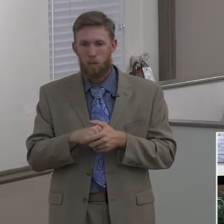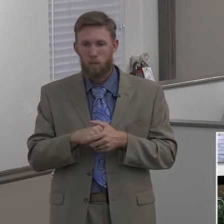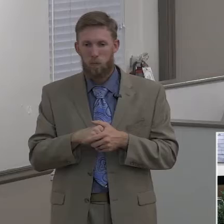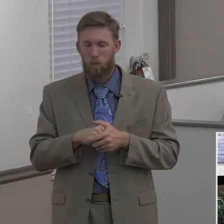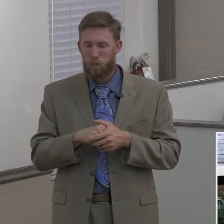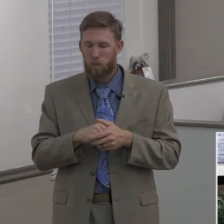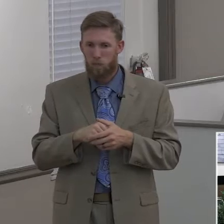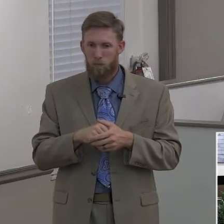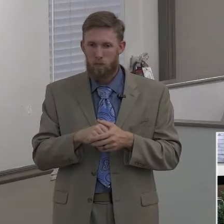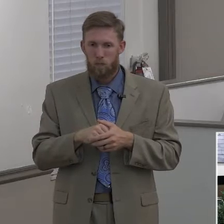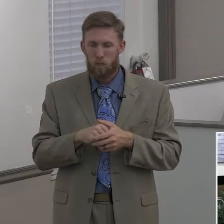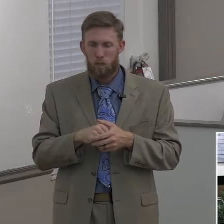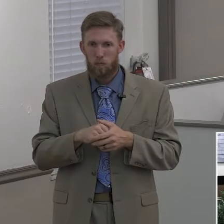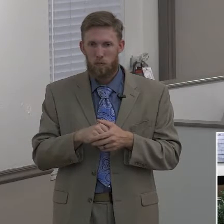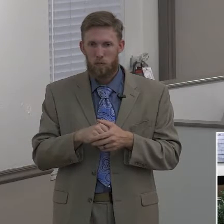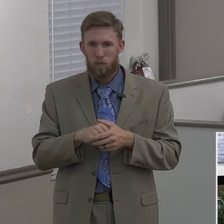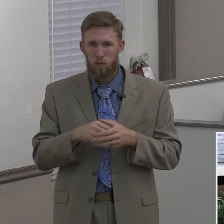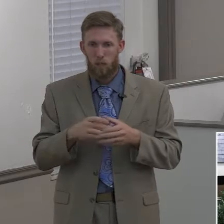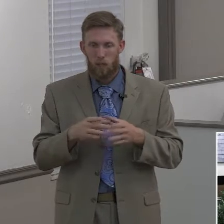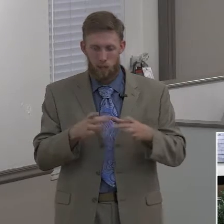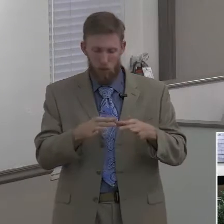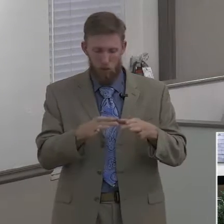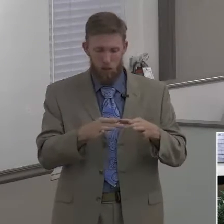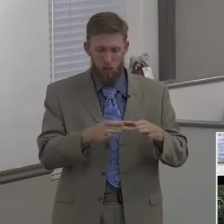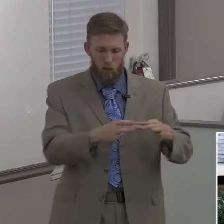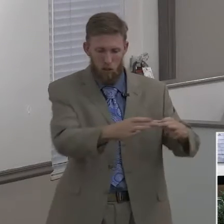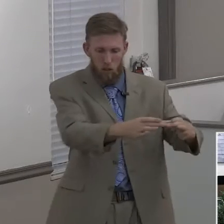Okay? Now, you know what?